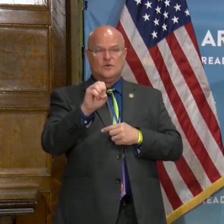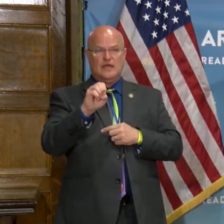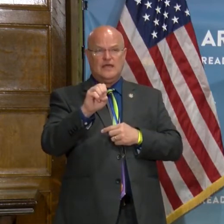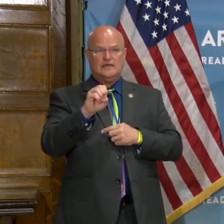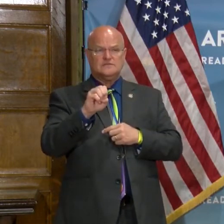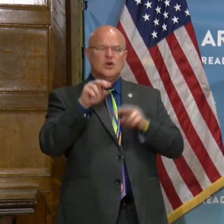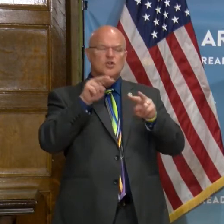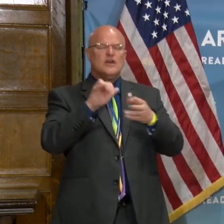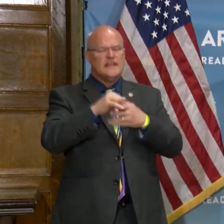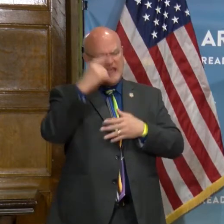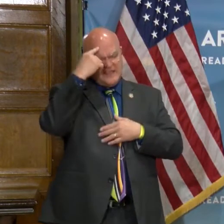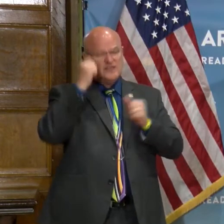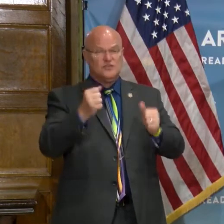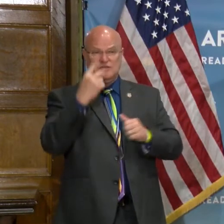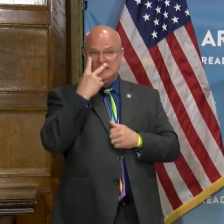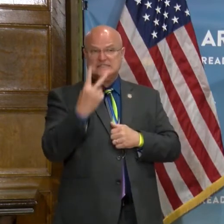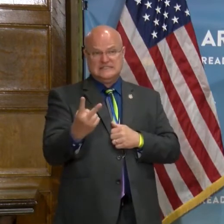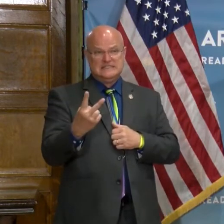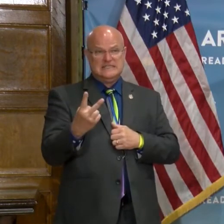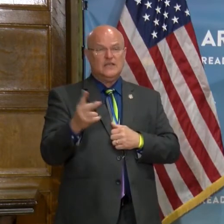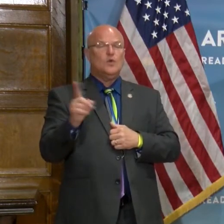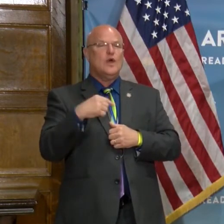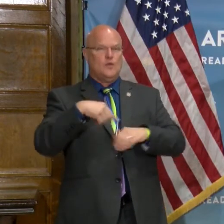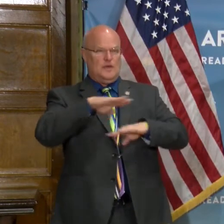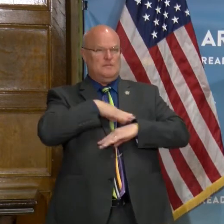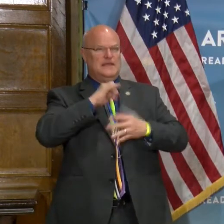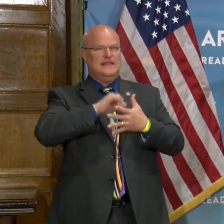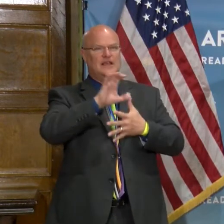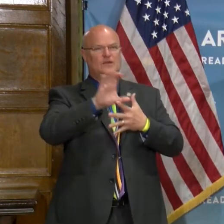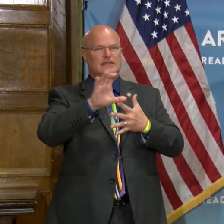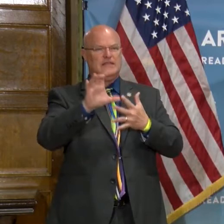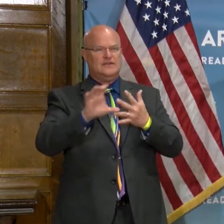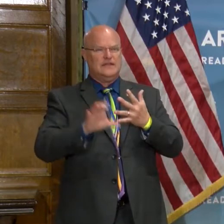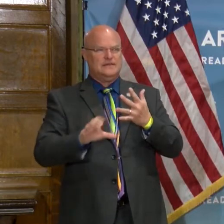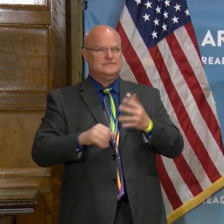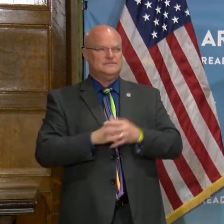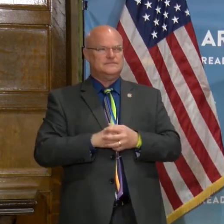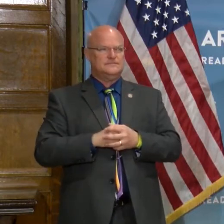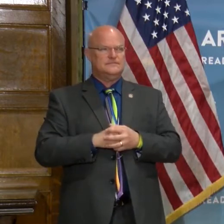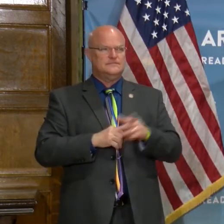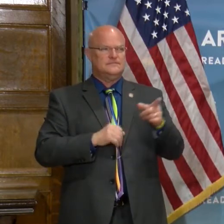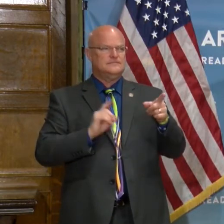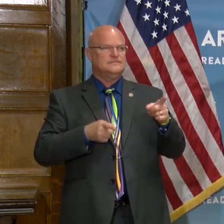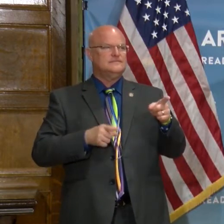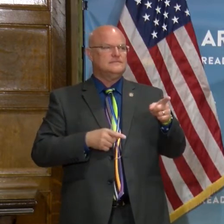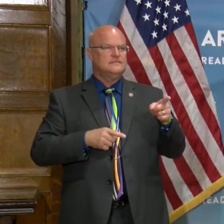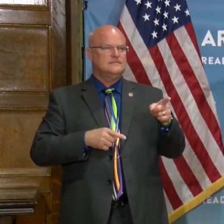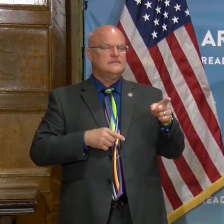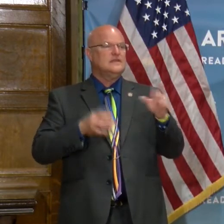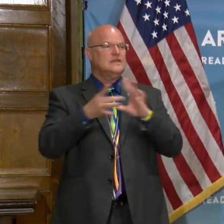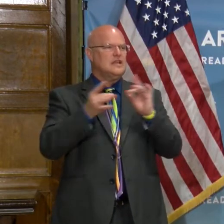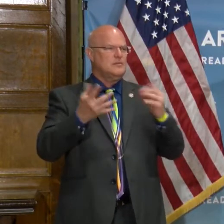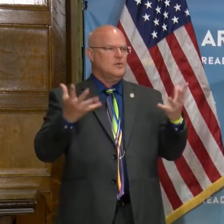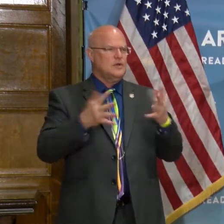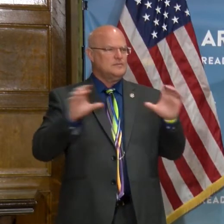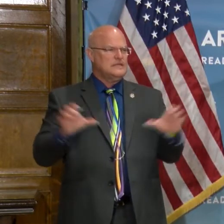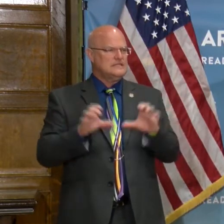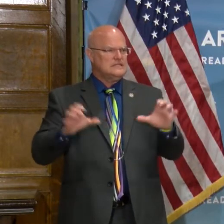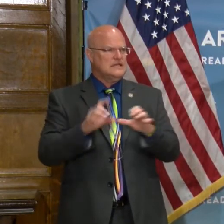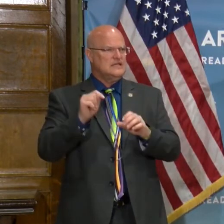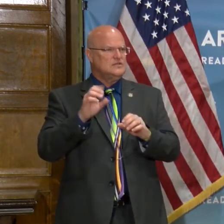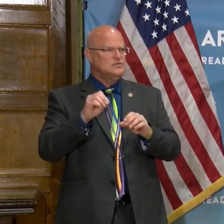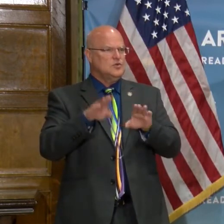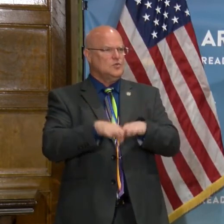another look at that, and I think you can see where we meet that criteria. Yes, ma'am. Can you comment on what's being done